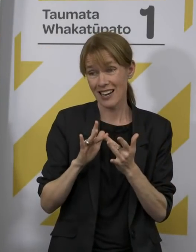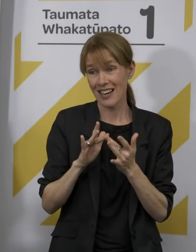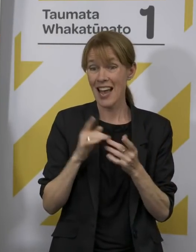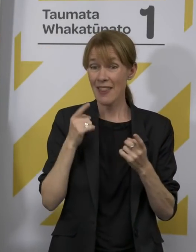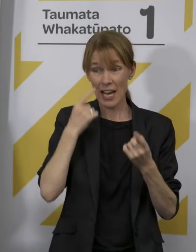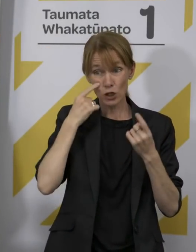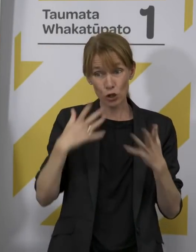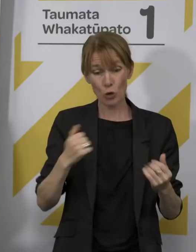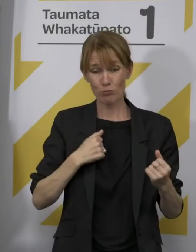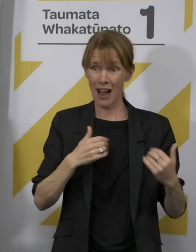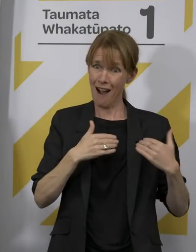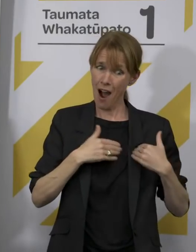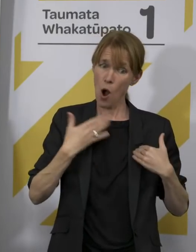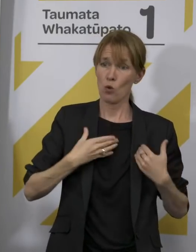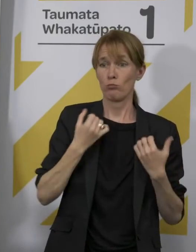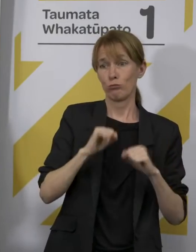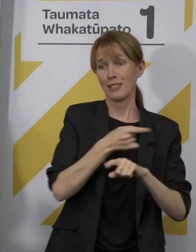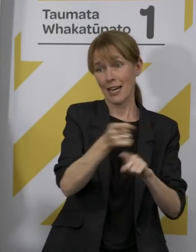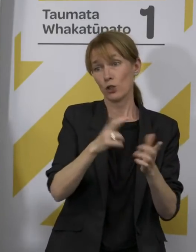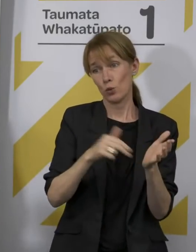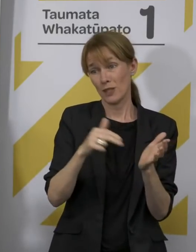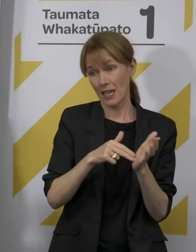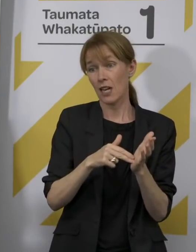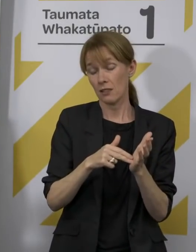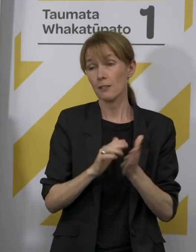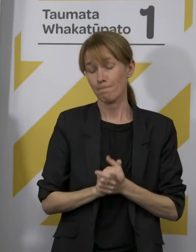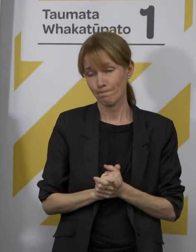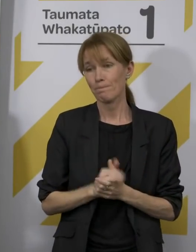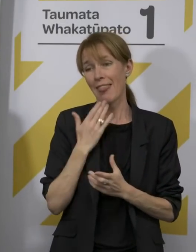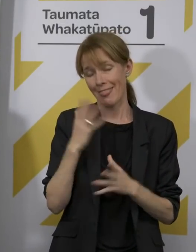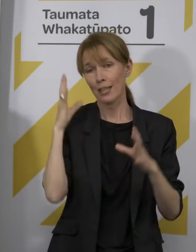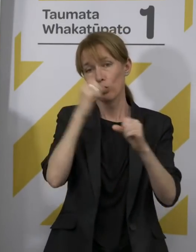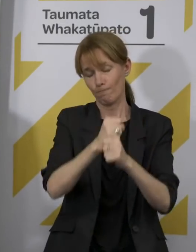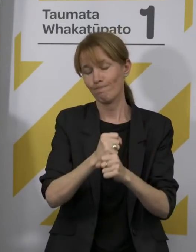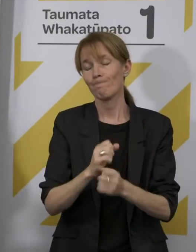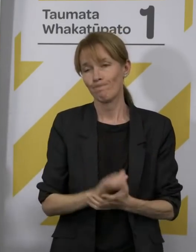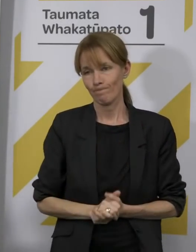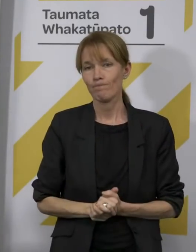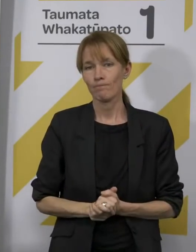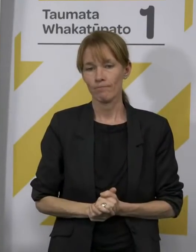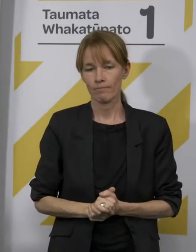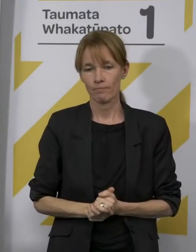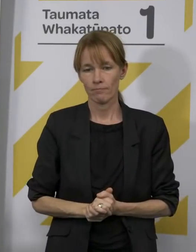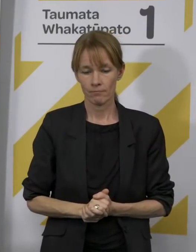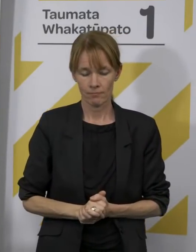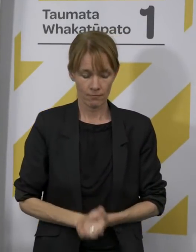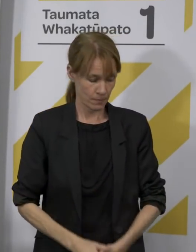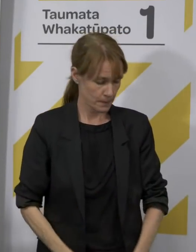That's clearly what we are doing, and I'll stand by that. Thank you. Thank you.